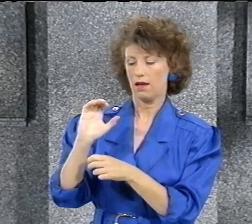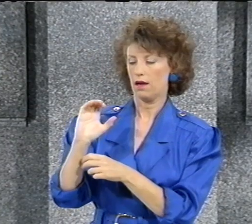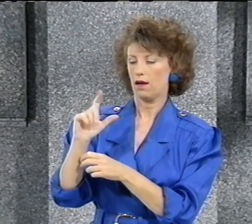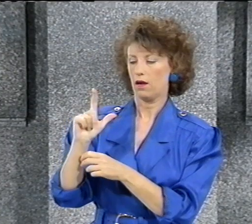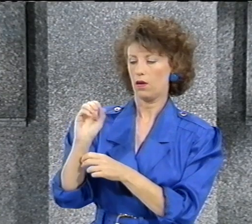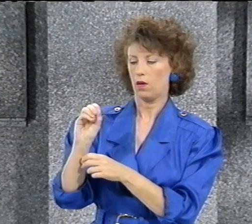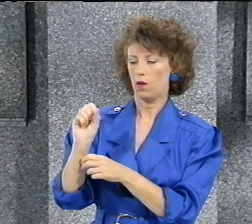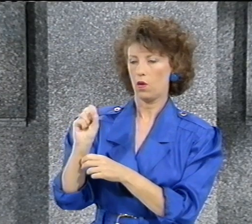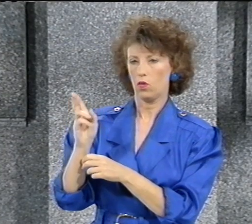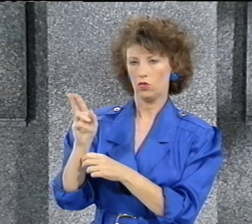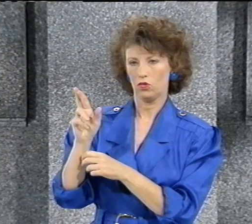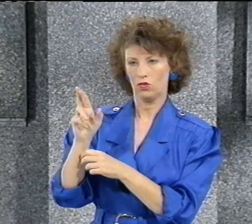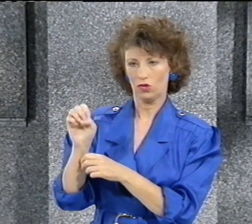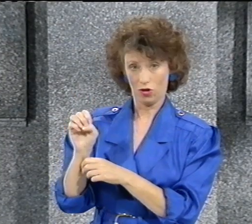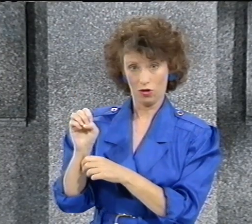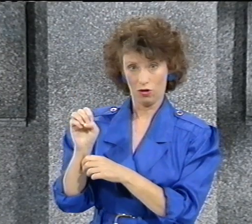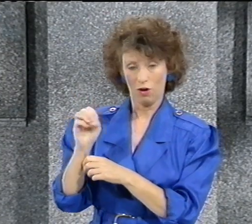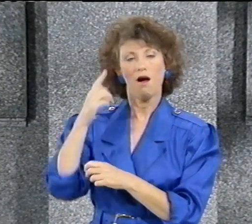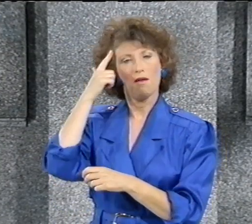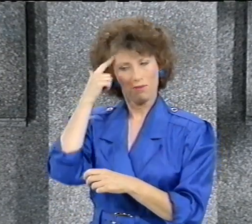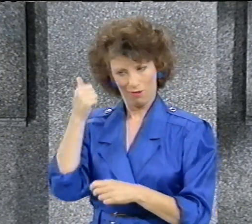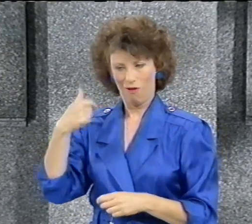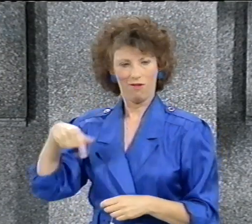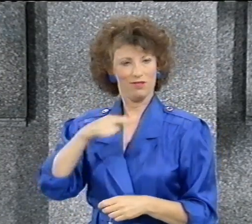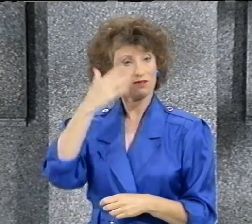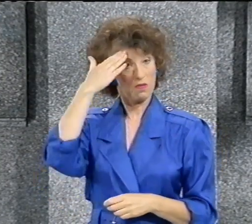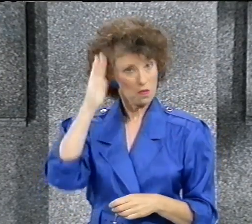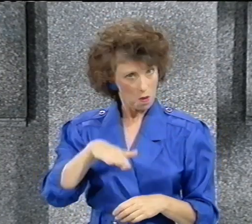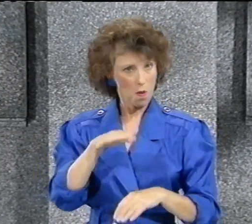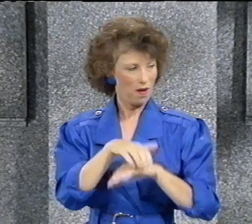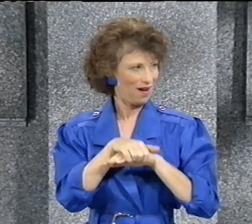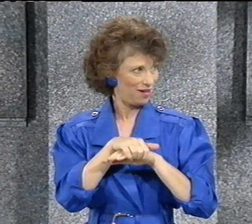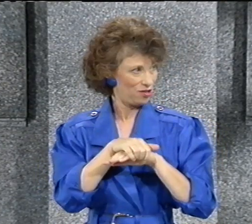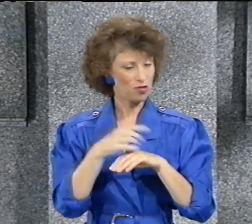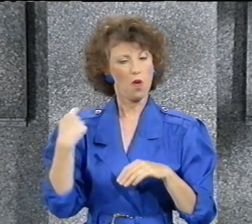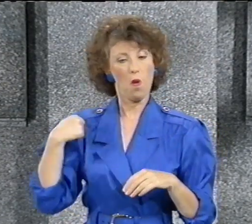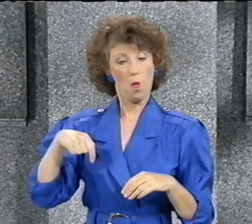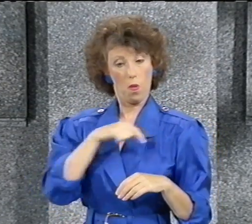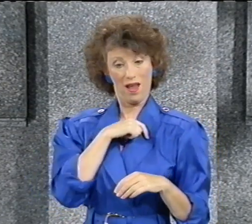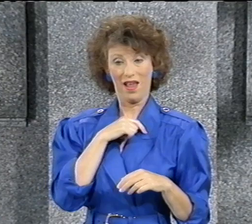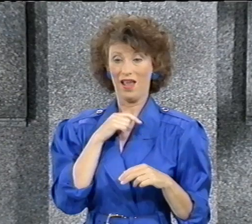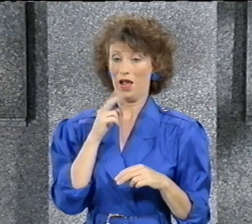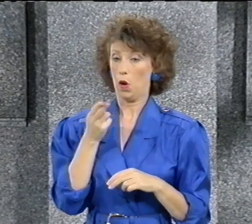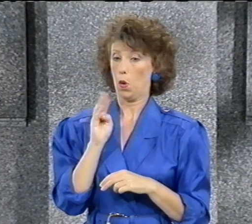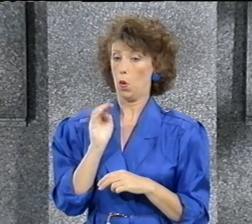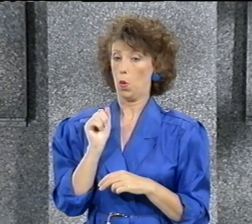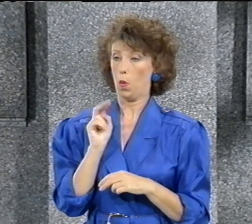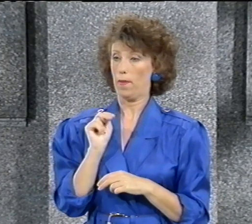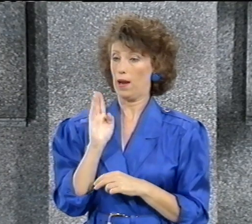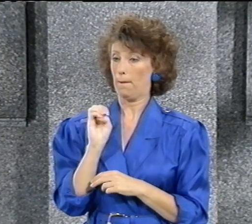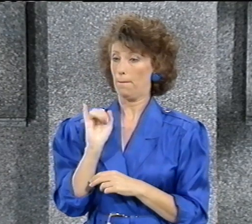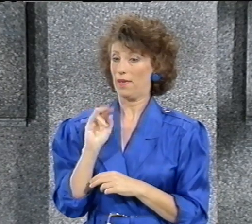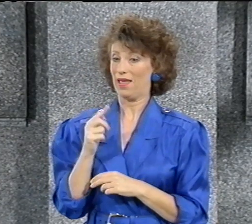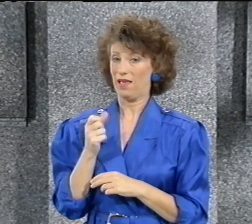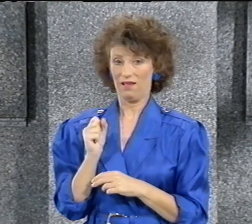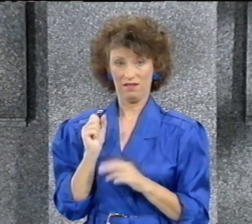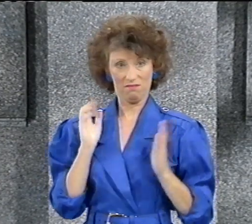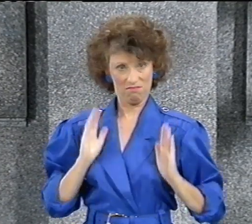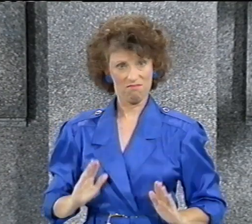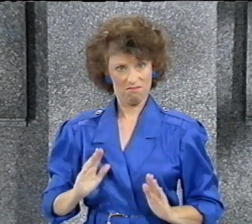call make closure, based on what we know about language, and we can figure out what the words are. Because